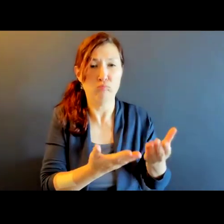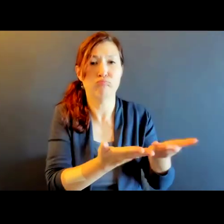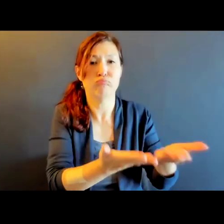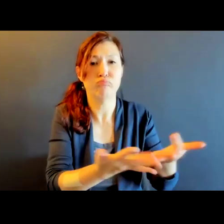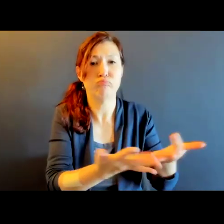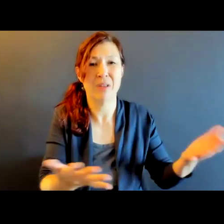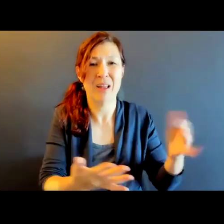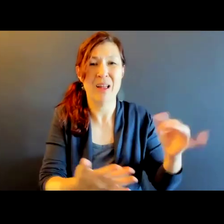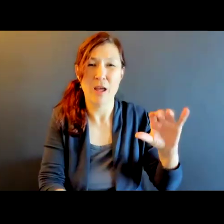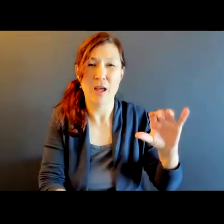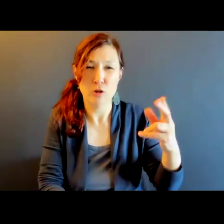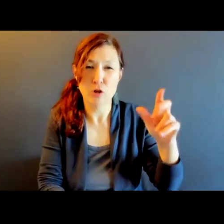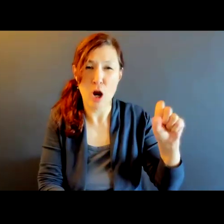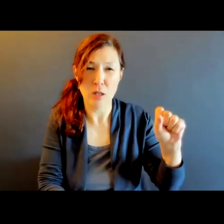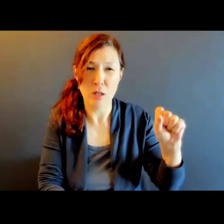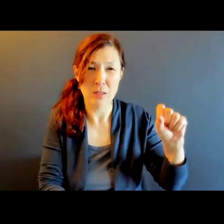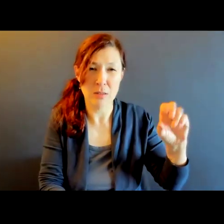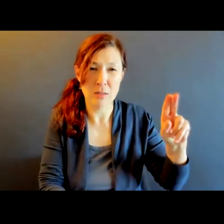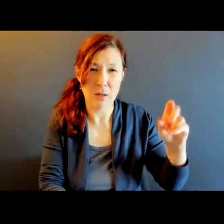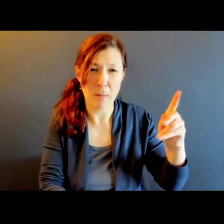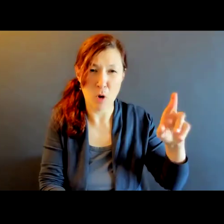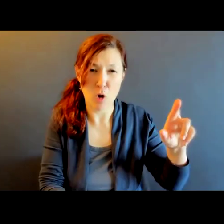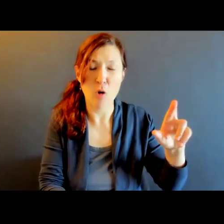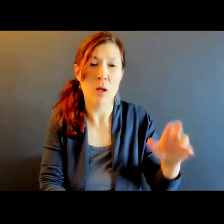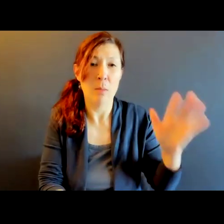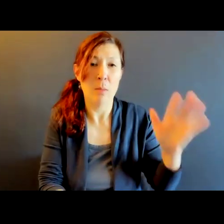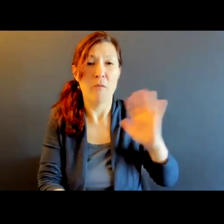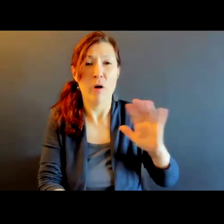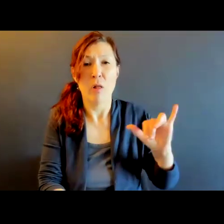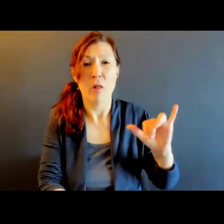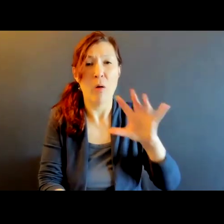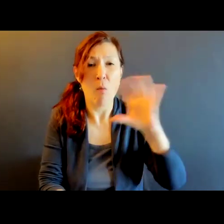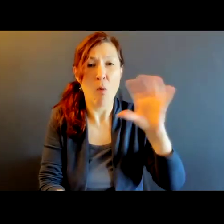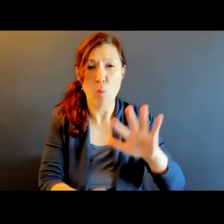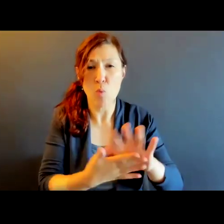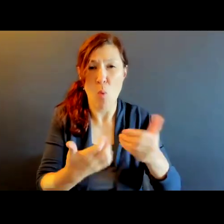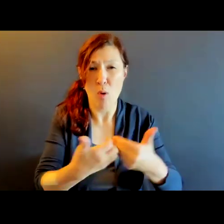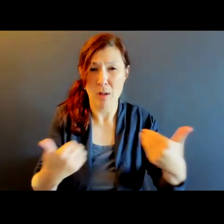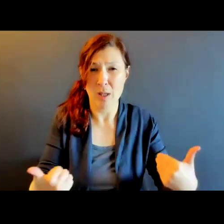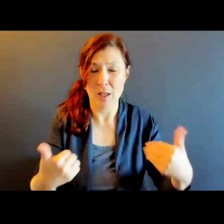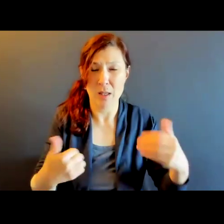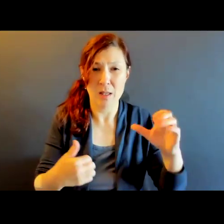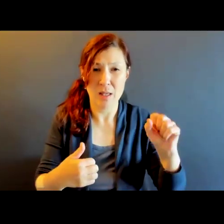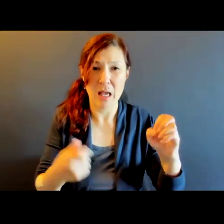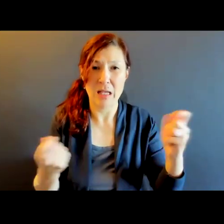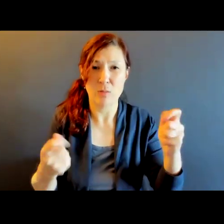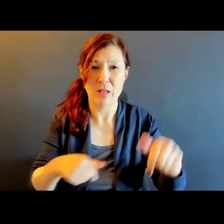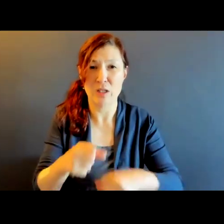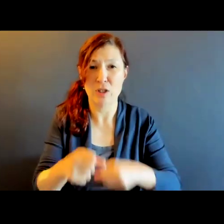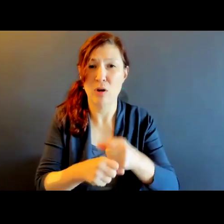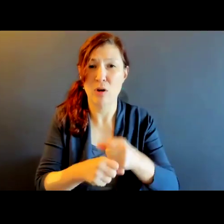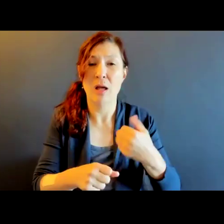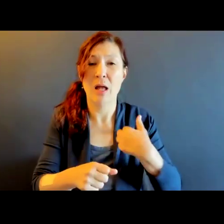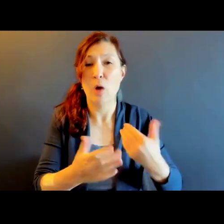a 175-year-old school desegregation case that we celebrate this year with the naming of the new Sarah